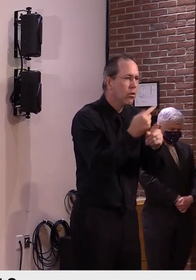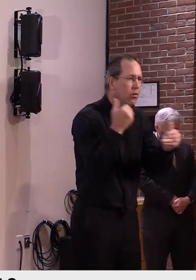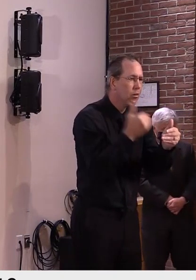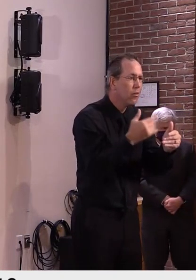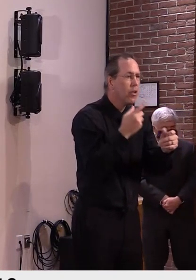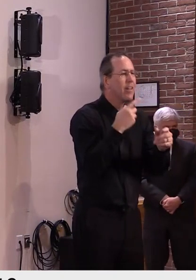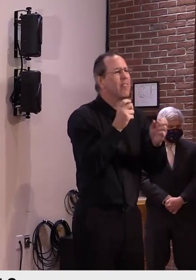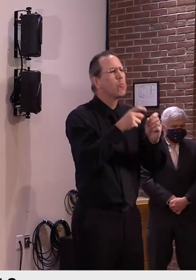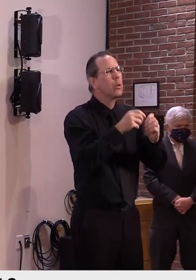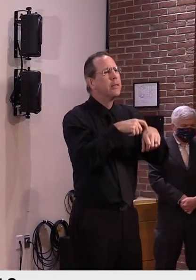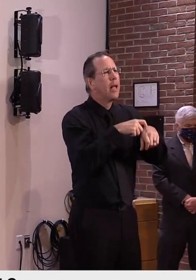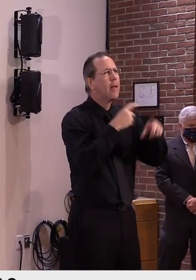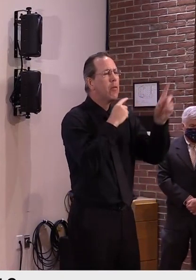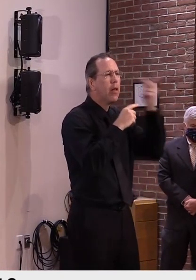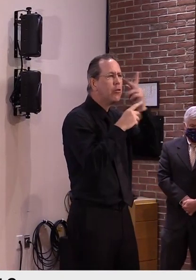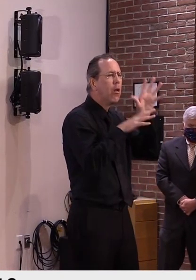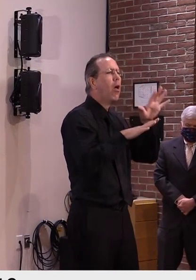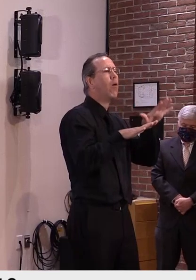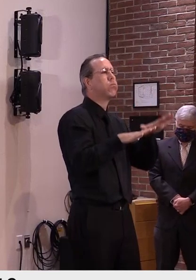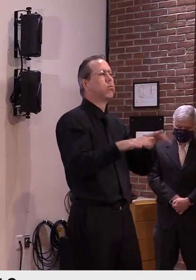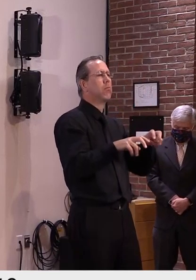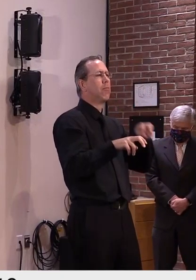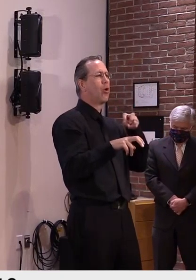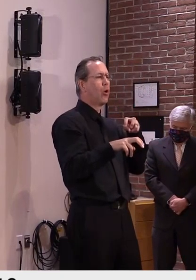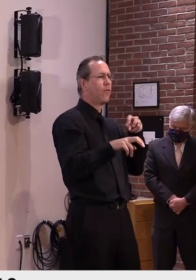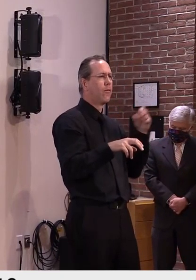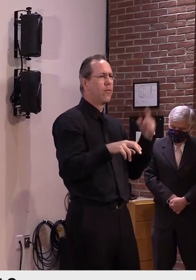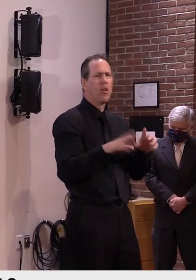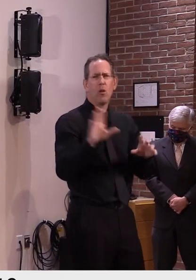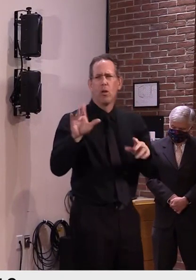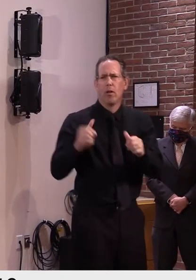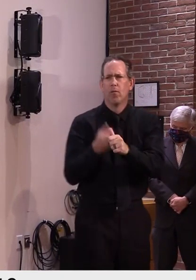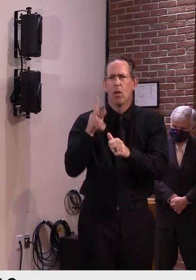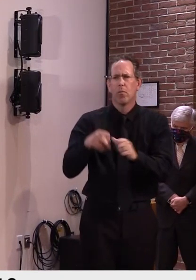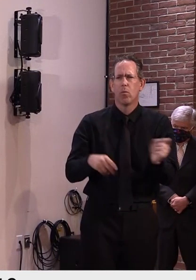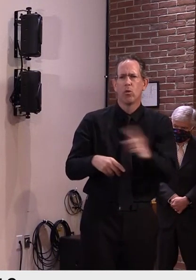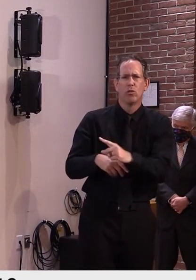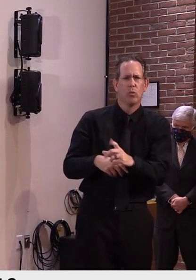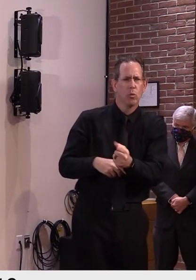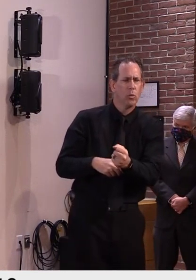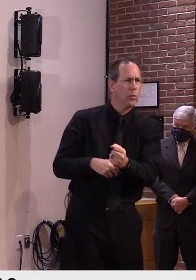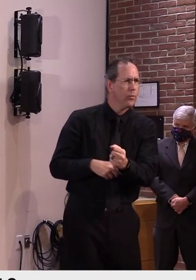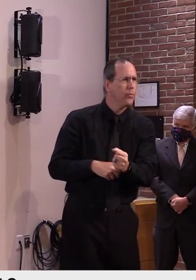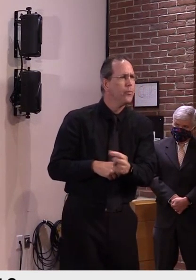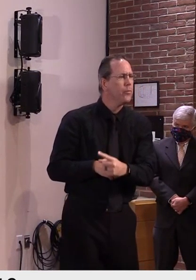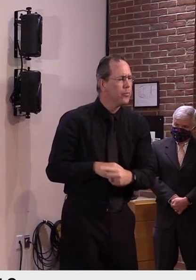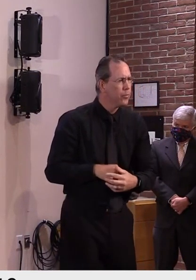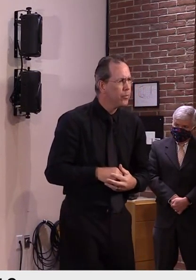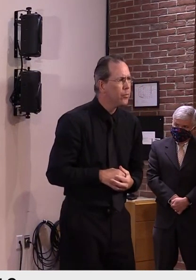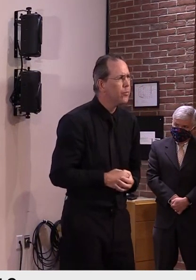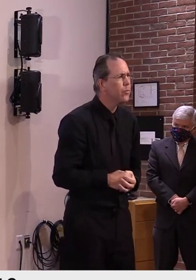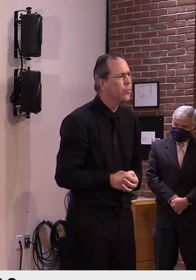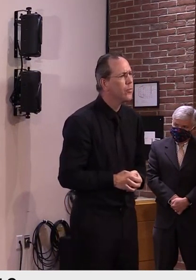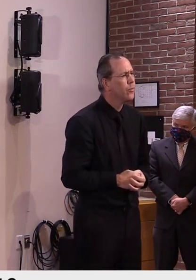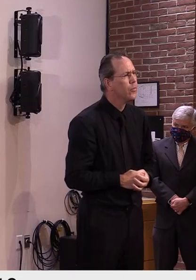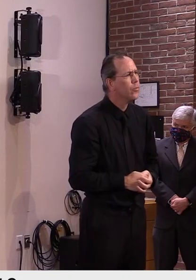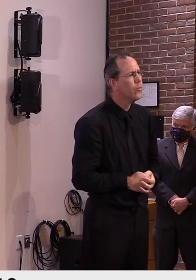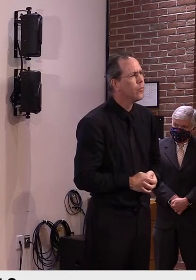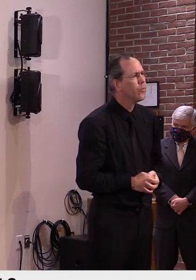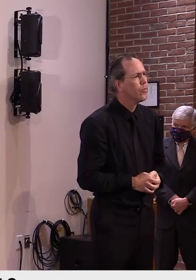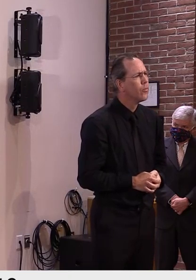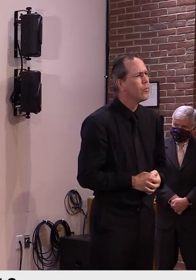While I have you, Commissioner Levine, is your team investigating any possible clusters or outbreaks in Malone County right now?